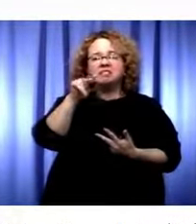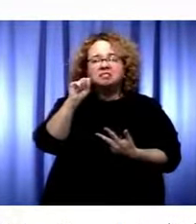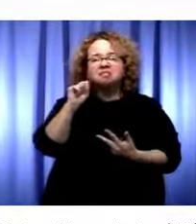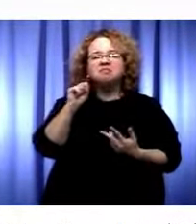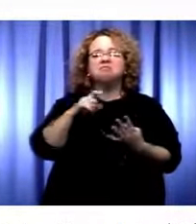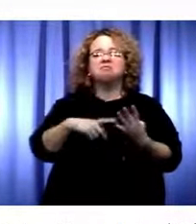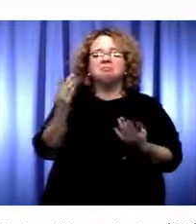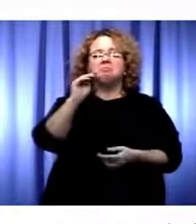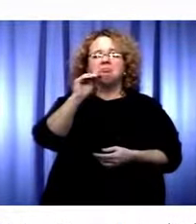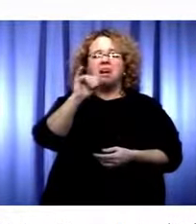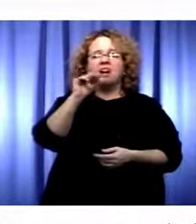is eliminated.